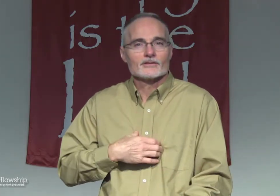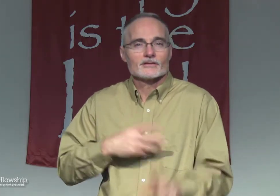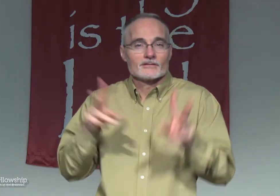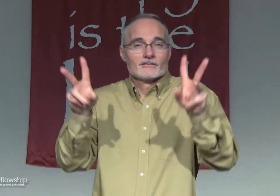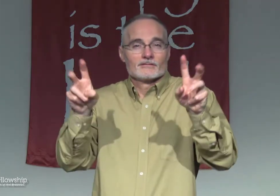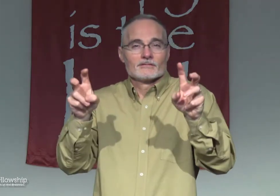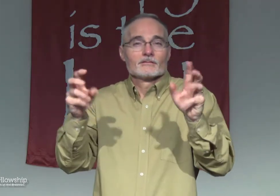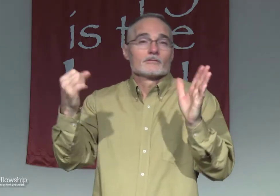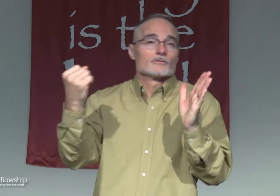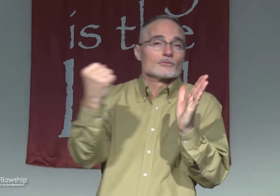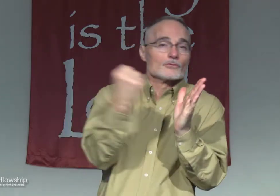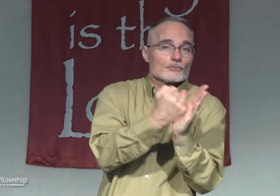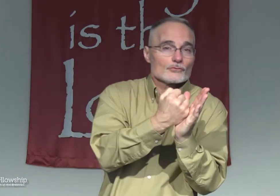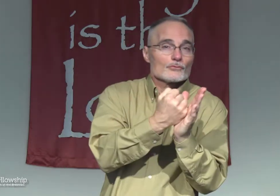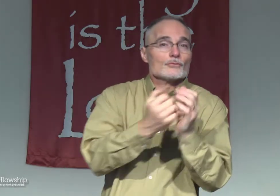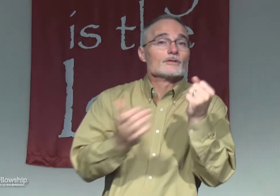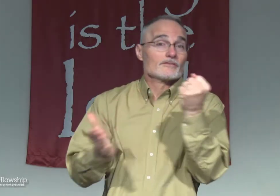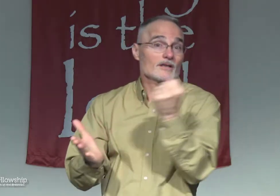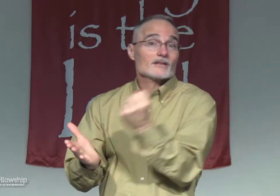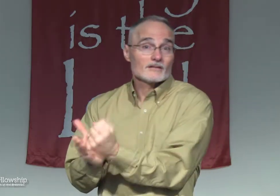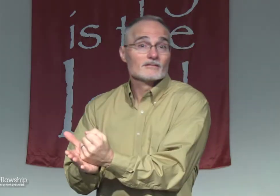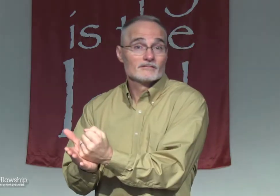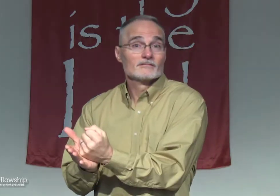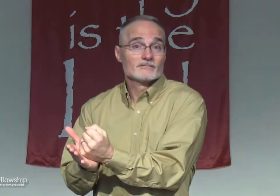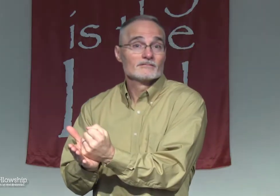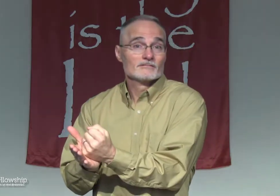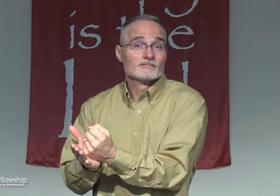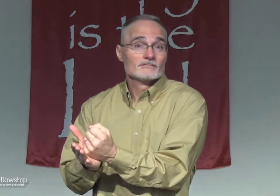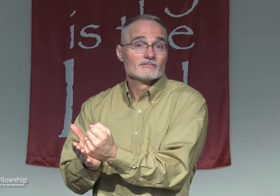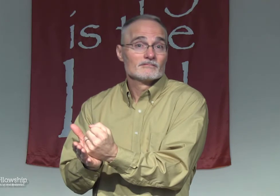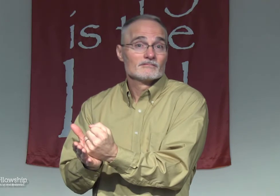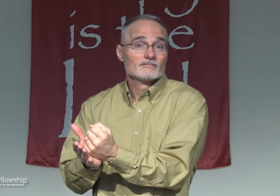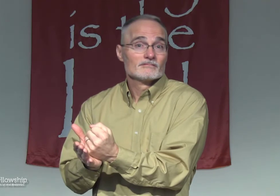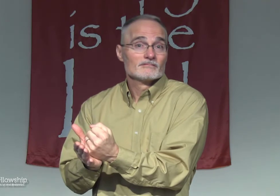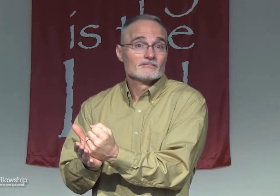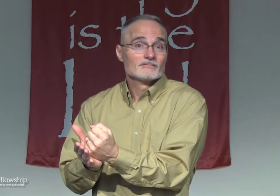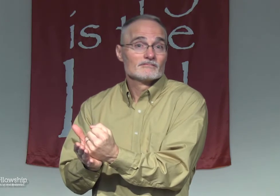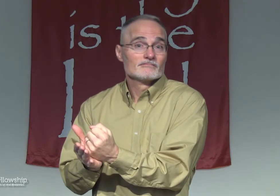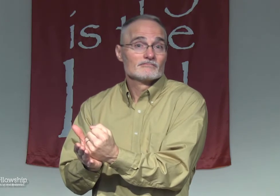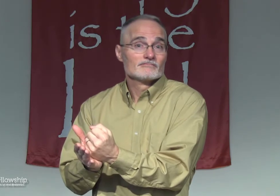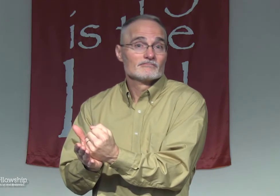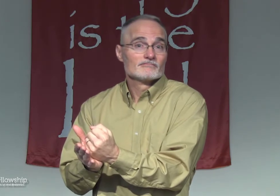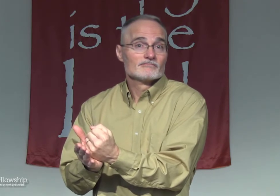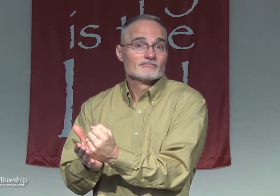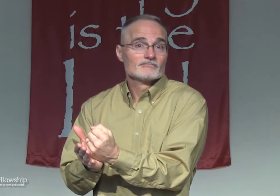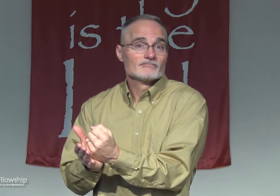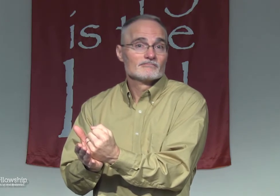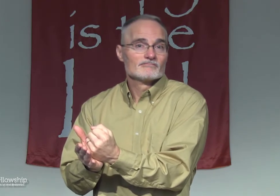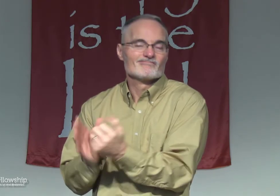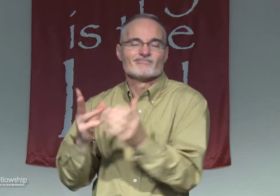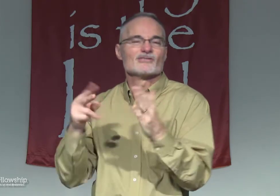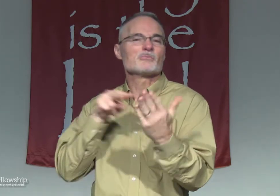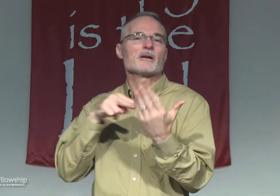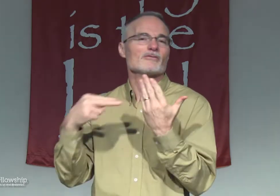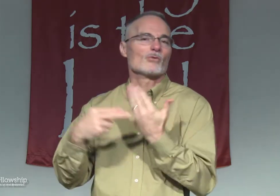passions and desires need to be crucified.